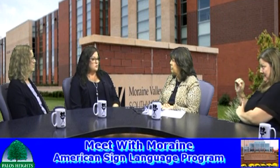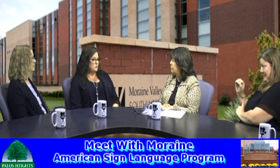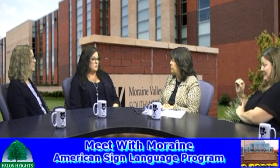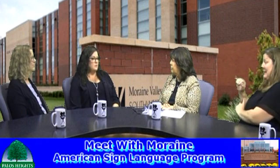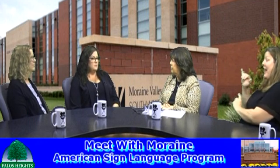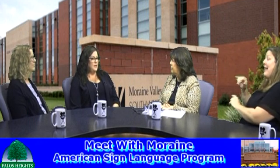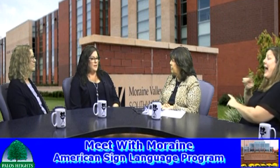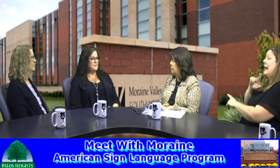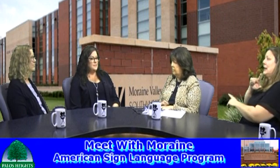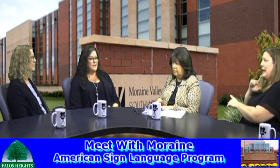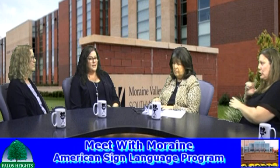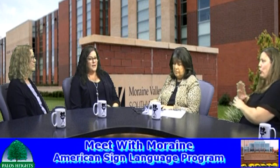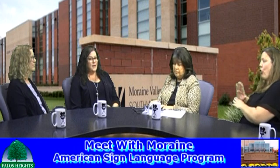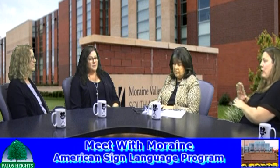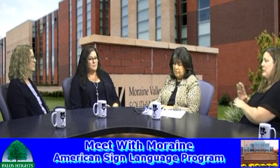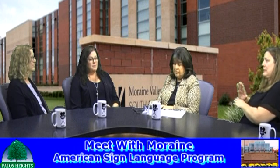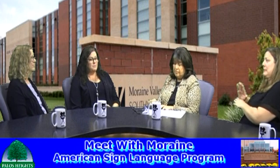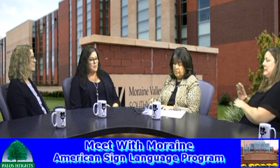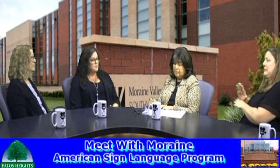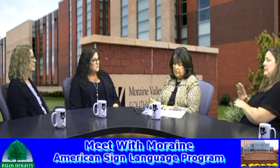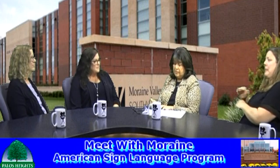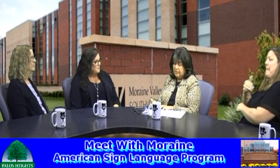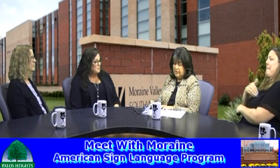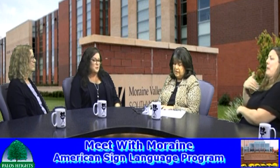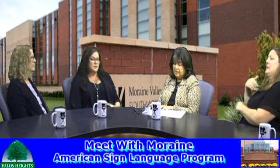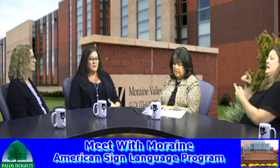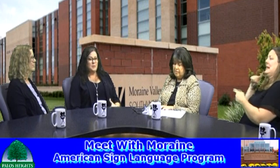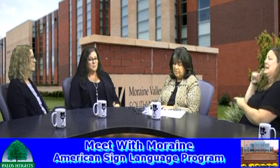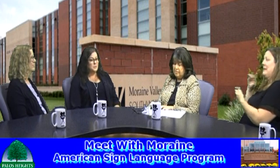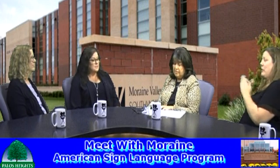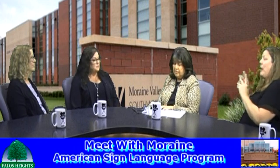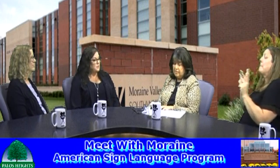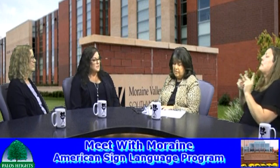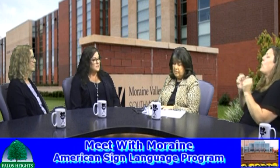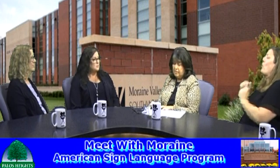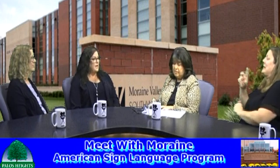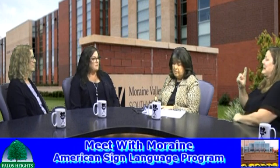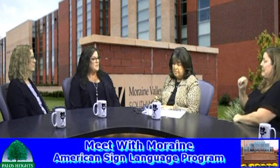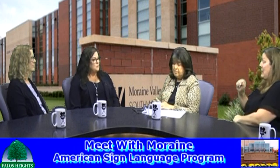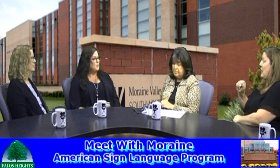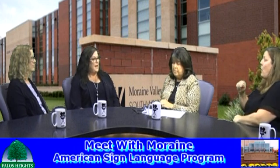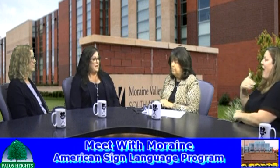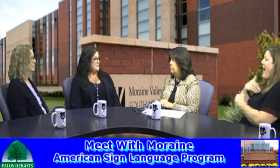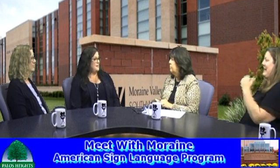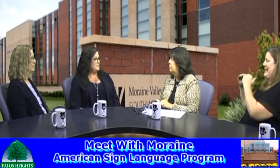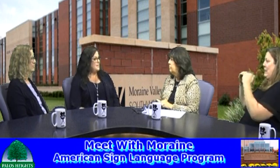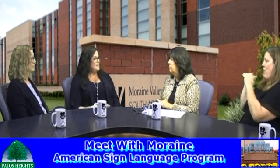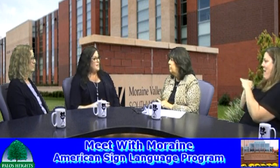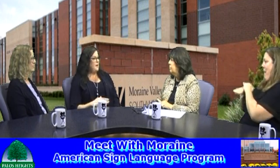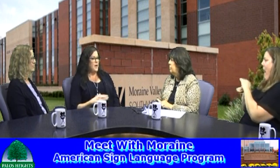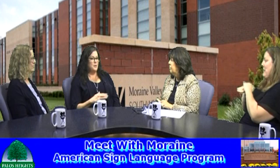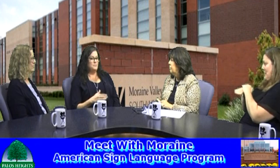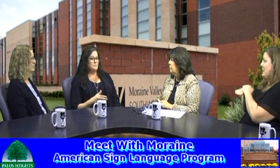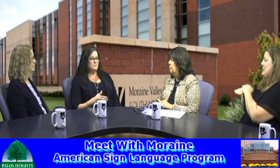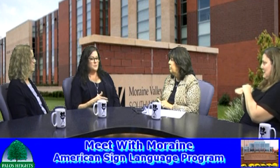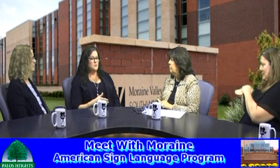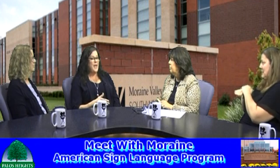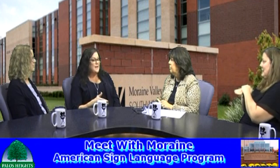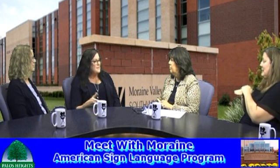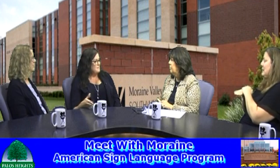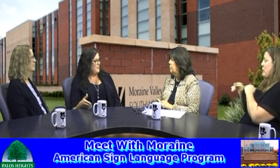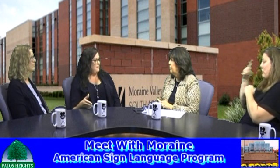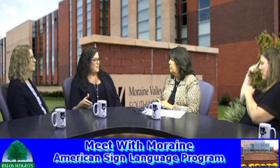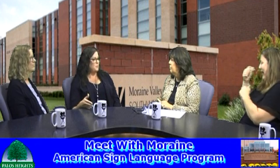that ensured that members of the deaf community, people with disabilities, would have equal access